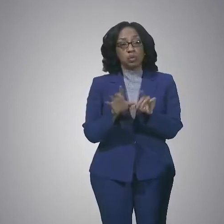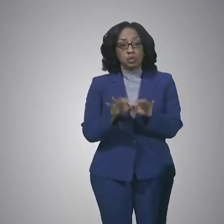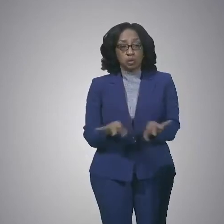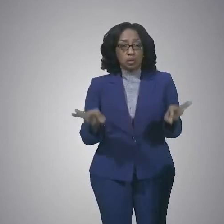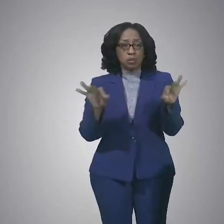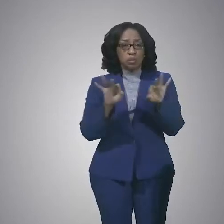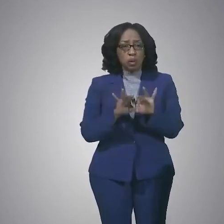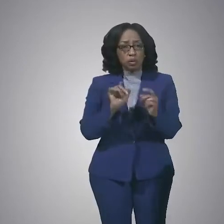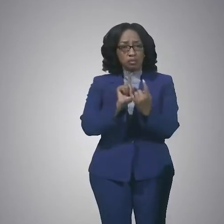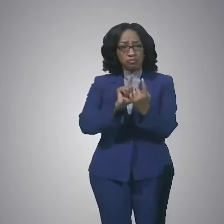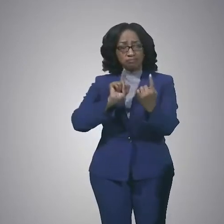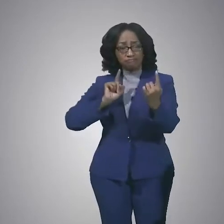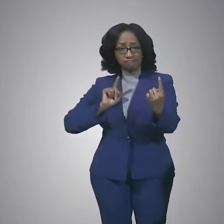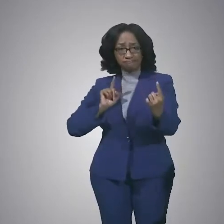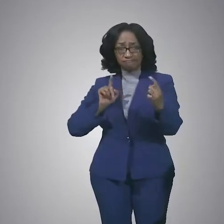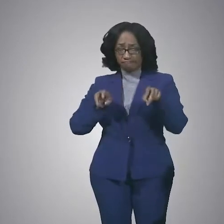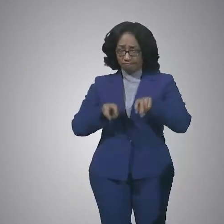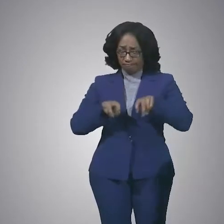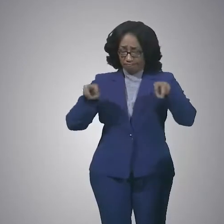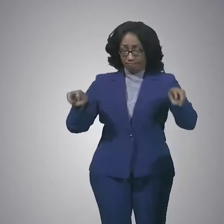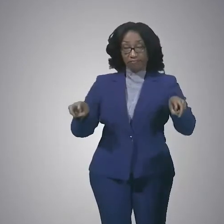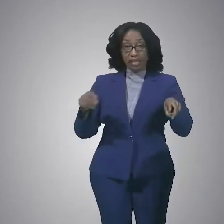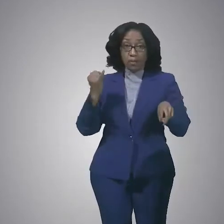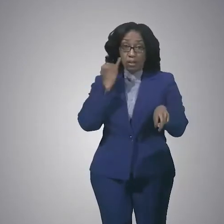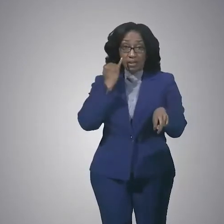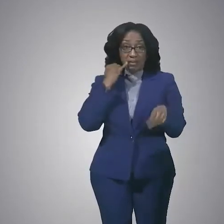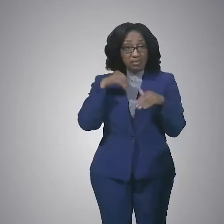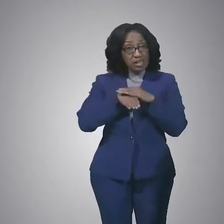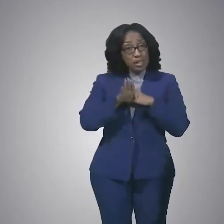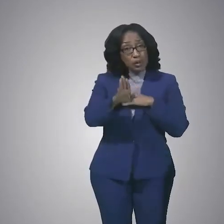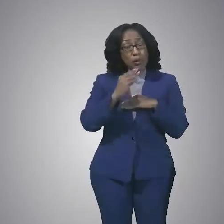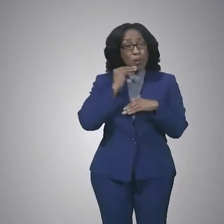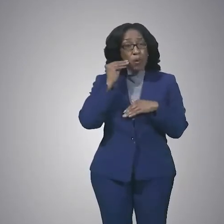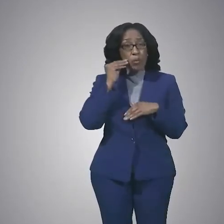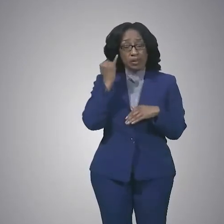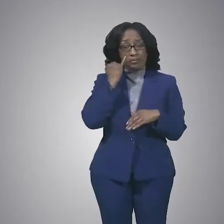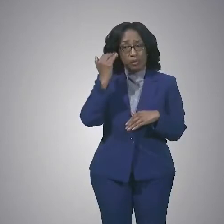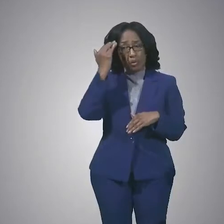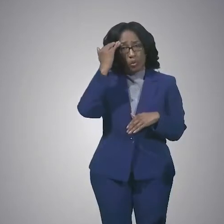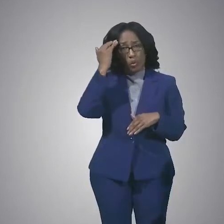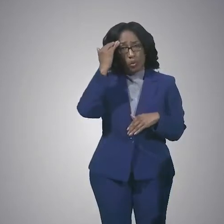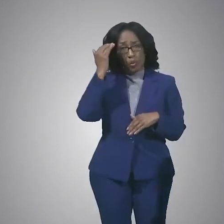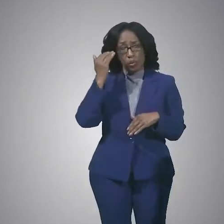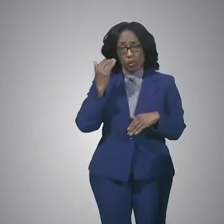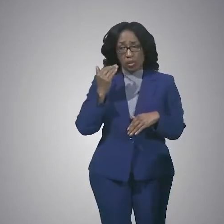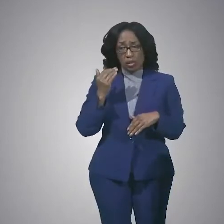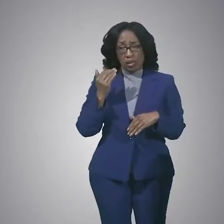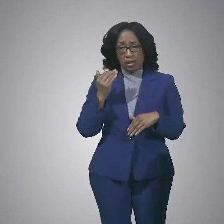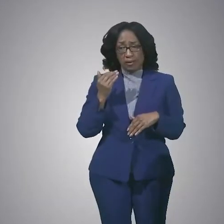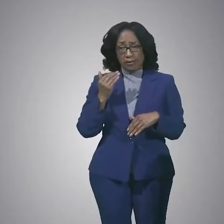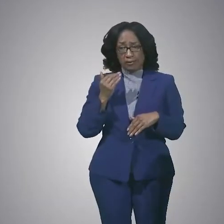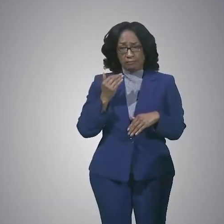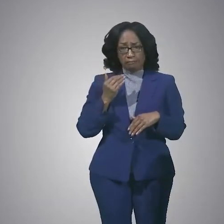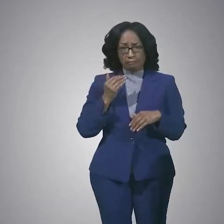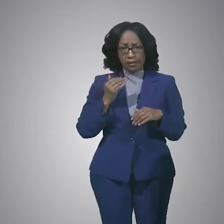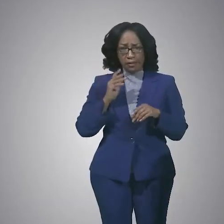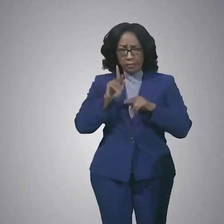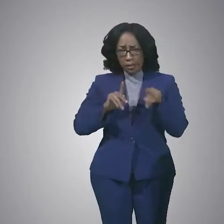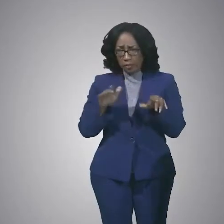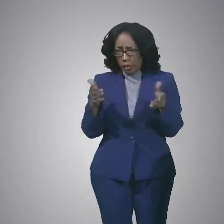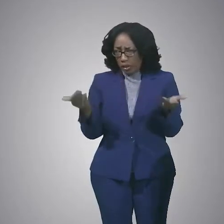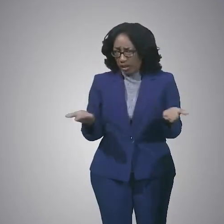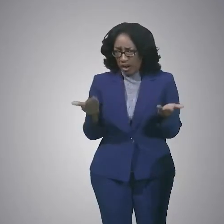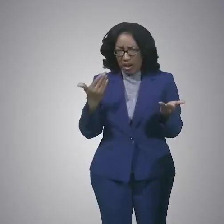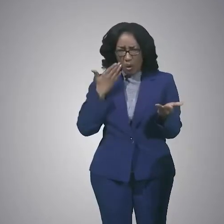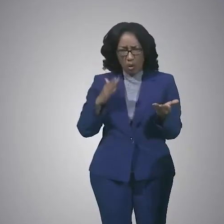to practice social distancing. Even if you're in your own home, if you know that you don't know the vaccination status of everybody in